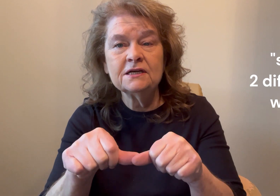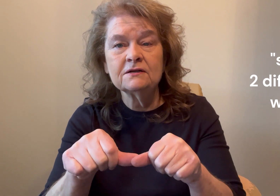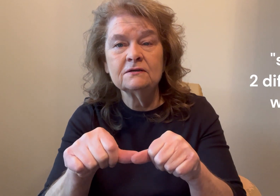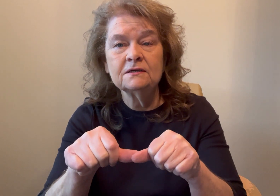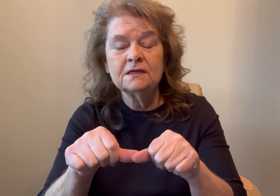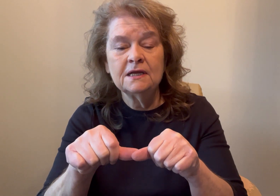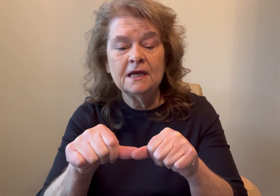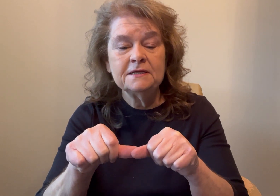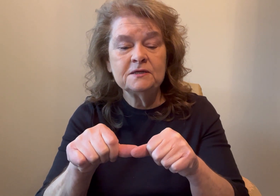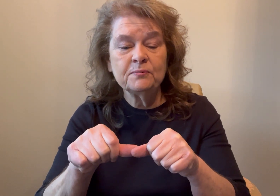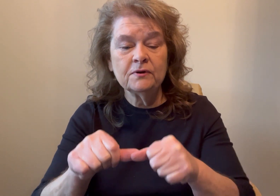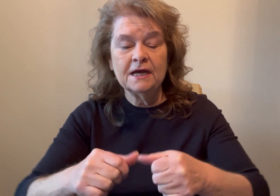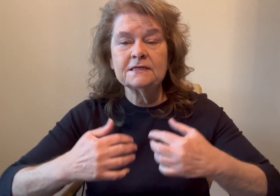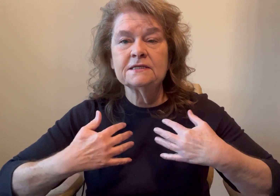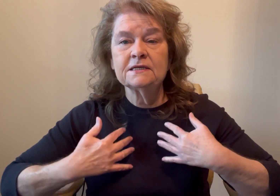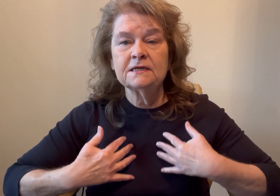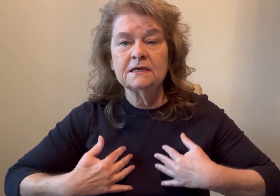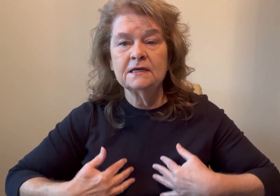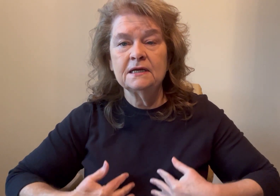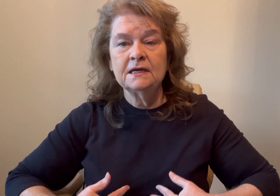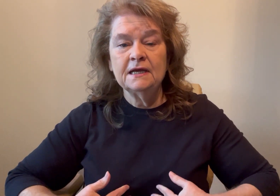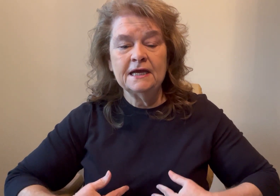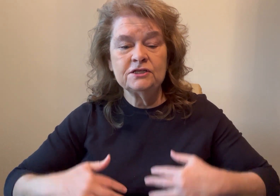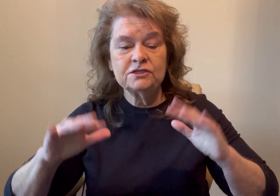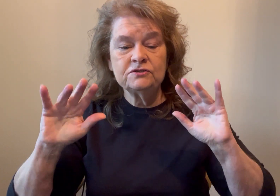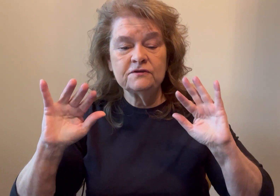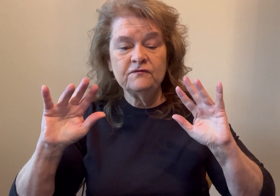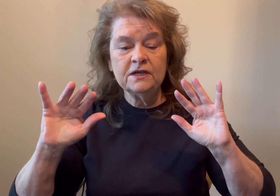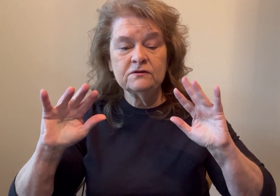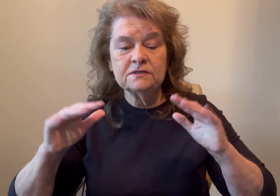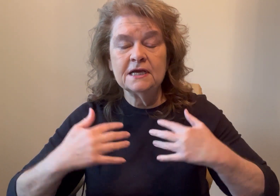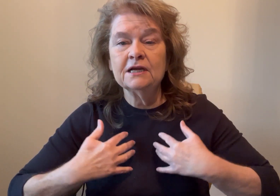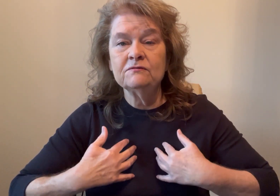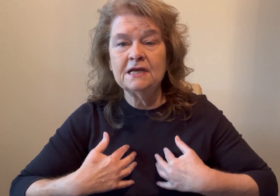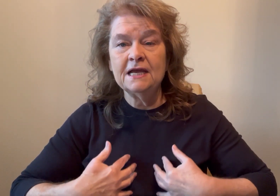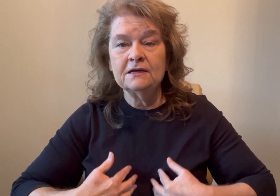still depressed? And just use your fingers and go down,